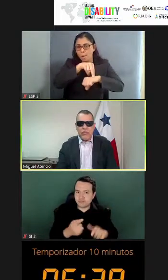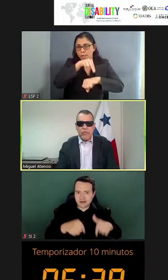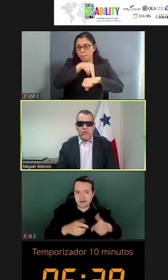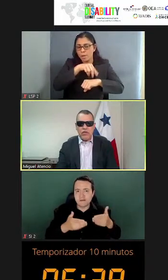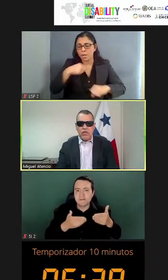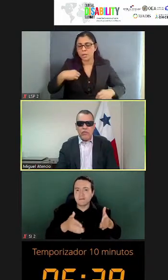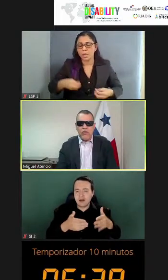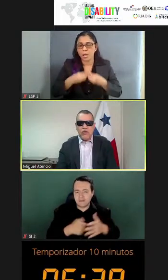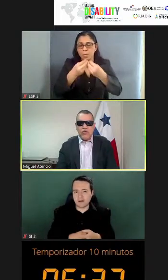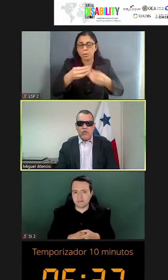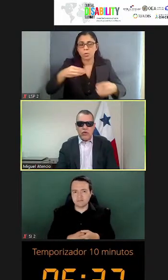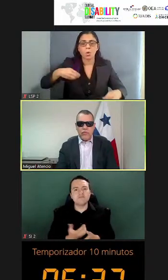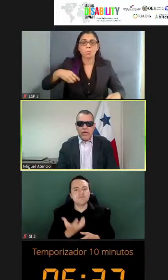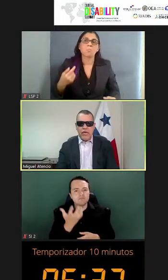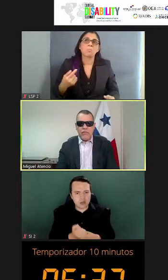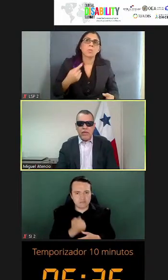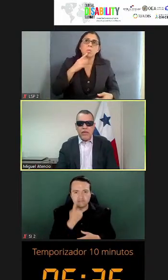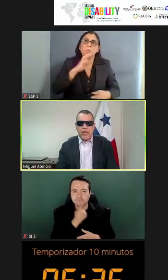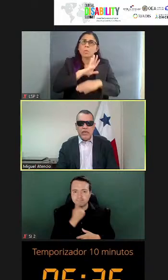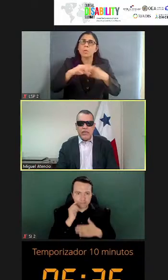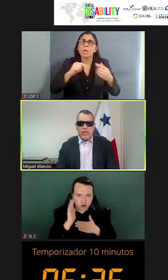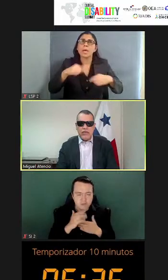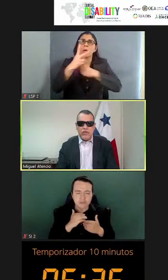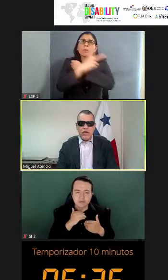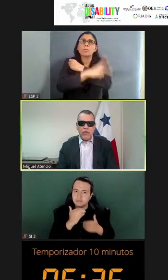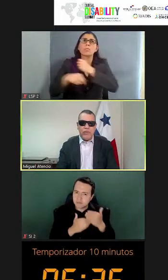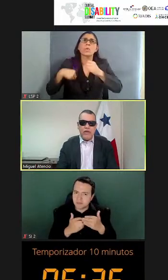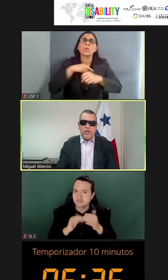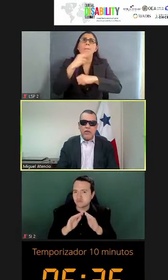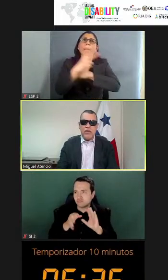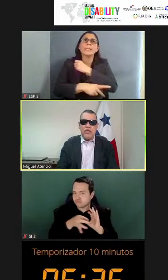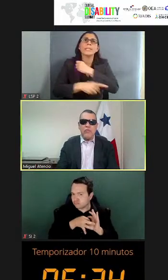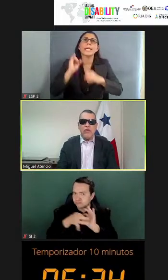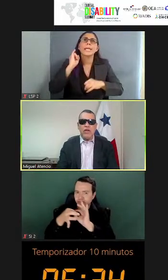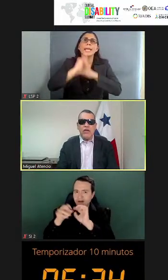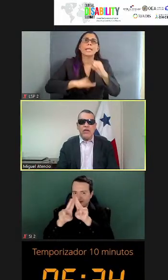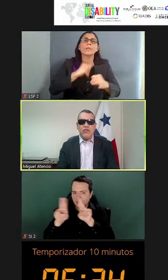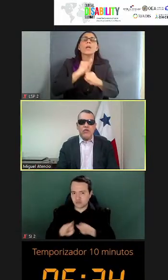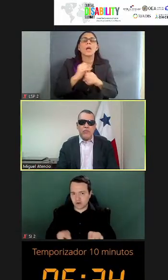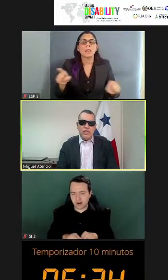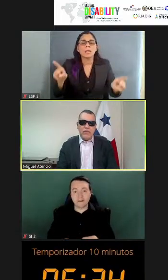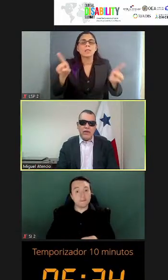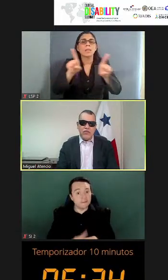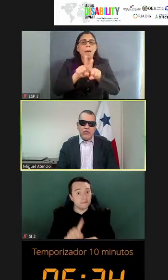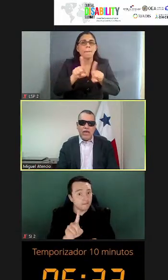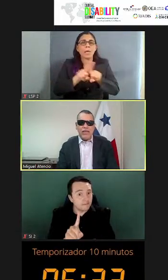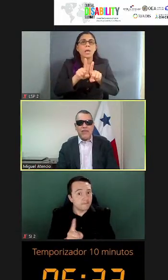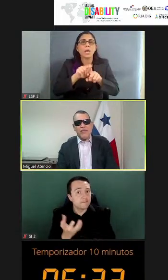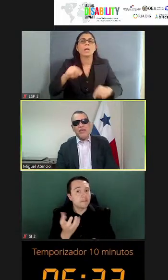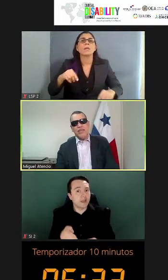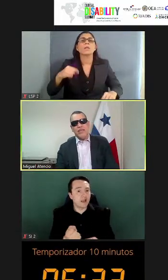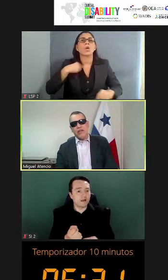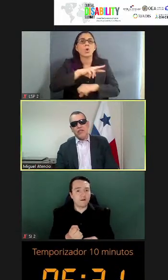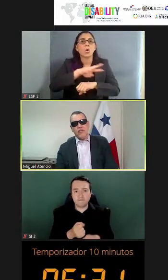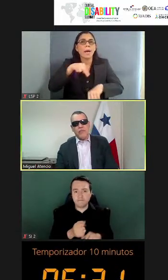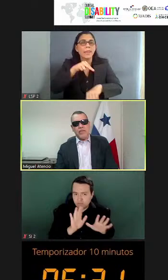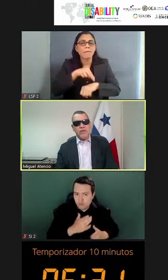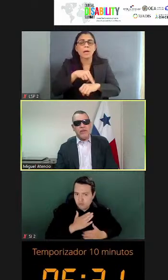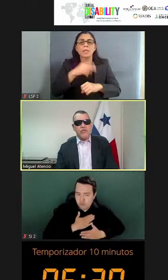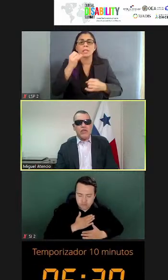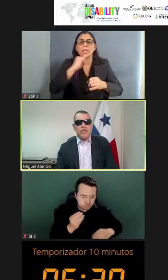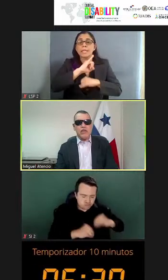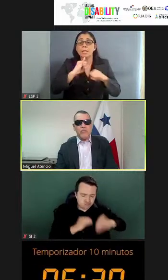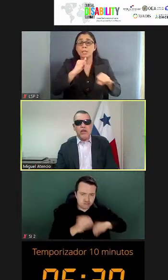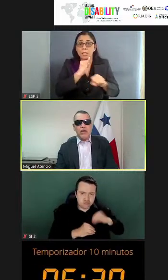allows us to work on the commitments we internationally have with our country but we also have